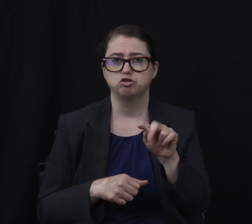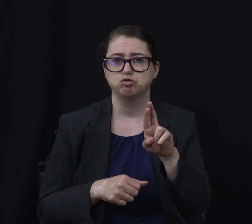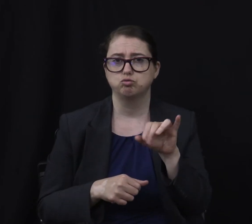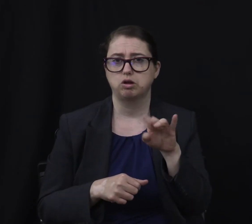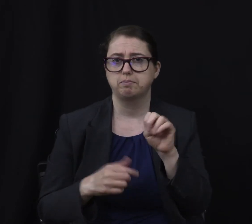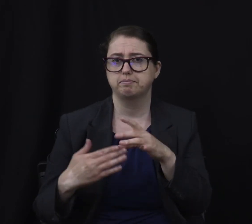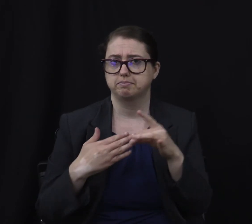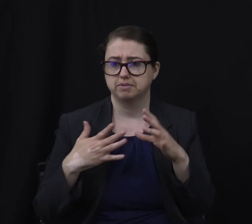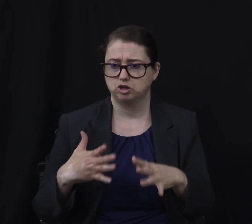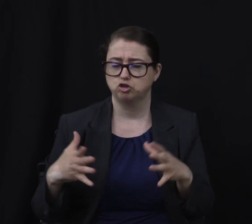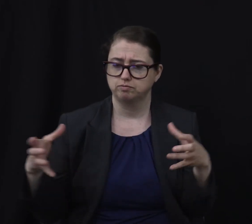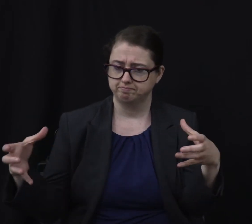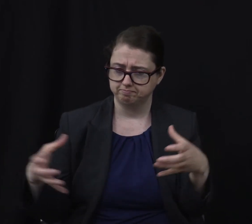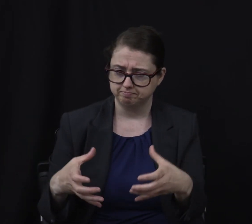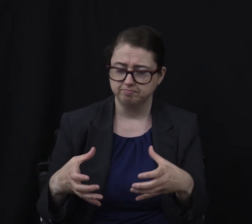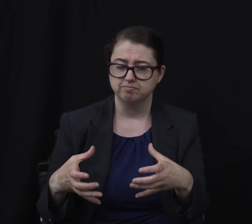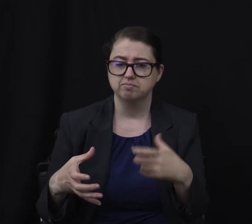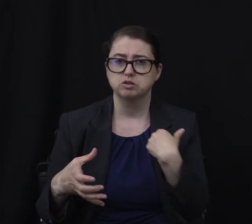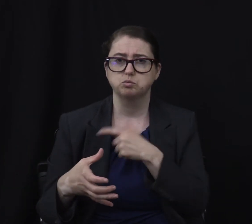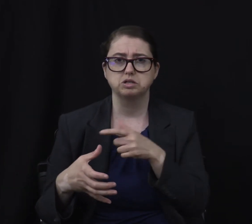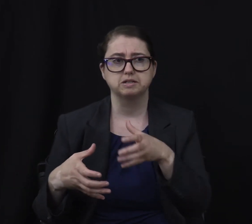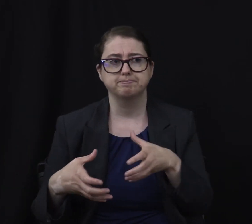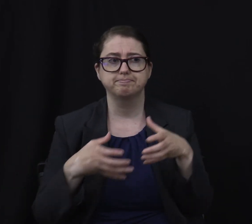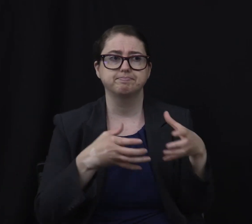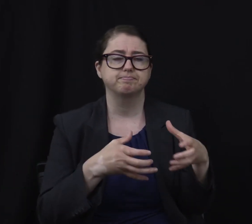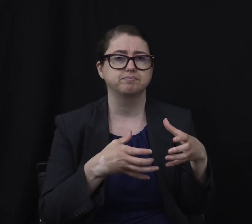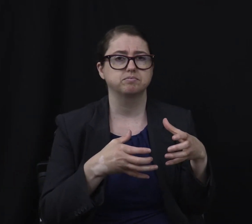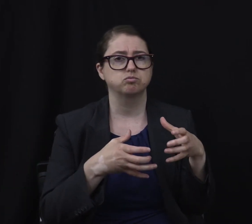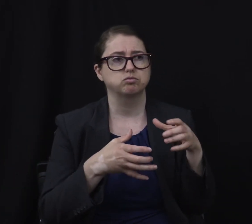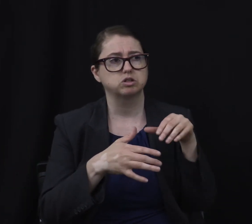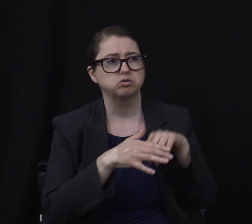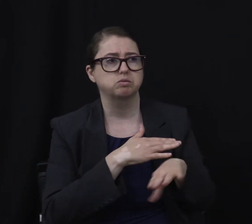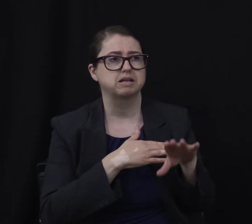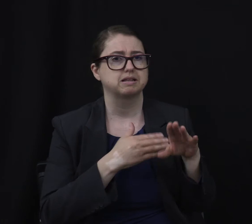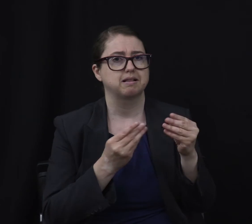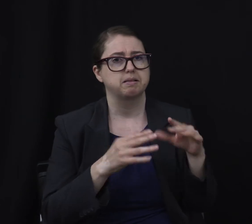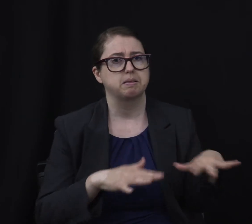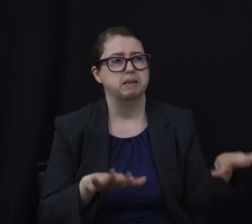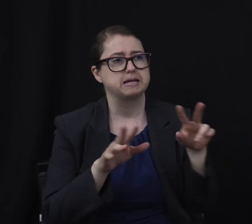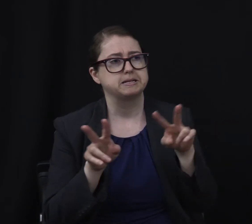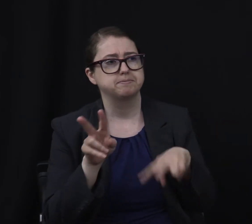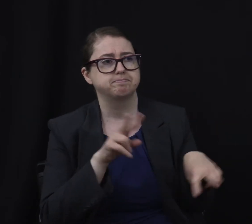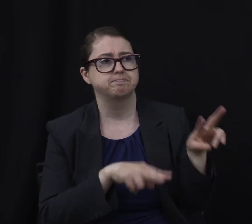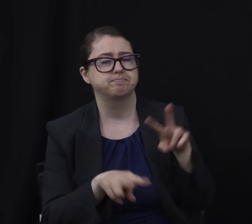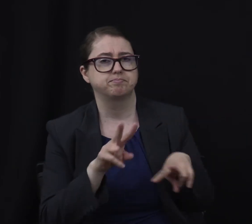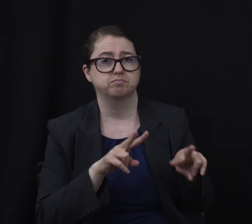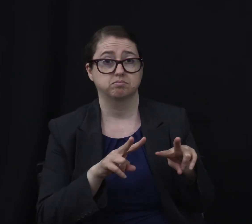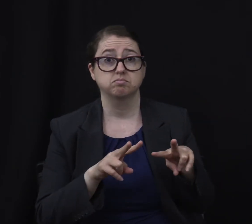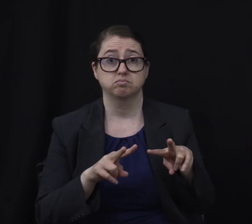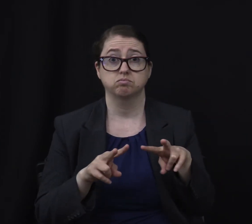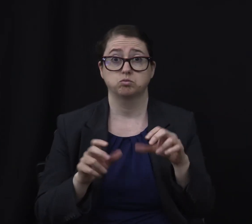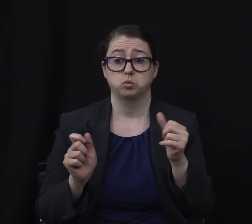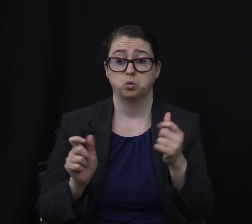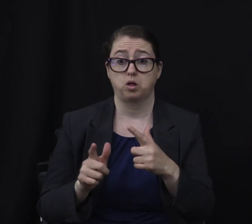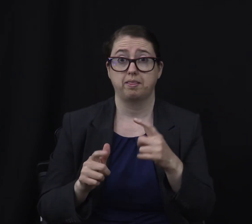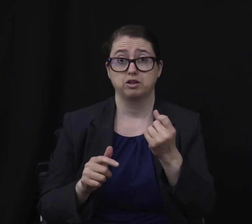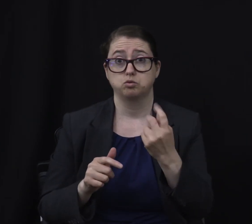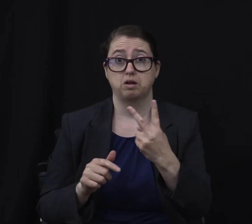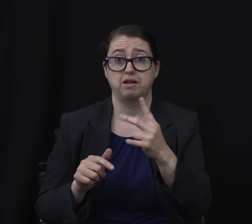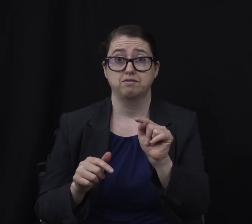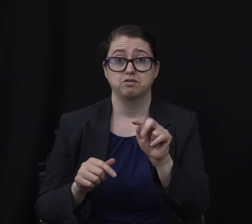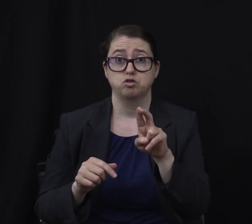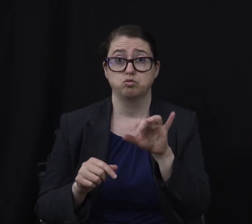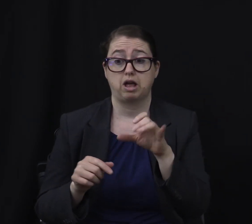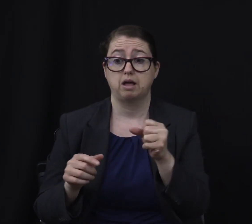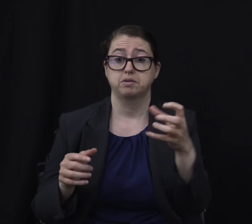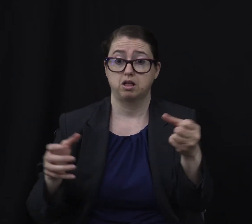And let's go and do something. Let's go and survey the land. And we're going to get a man from each tribe so that when they come back, no one can point the finger and say, your tribe said